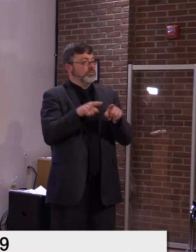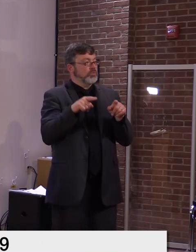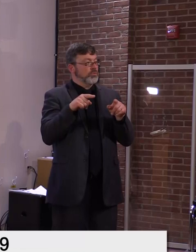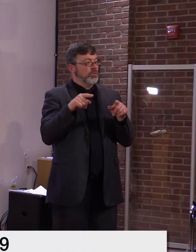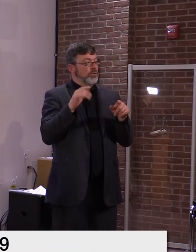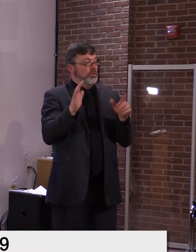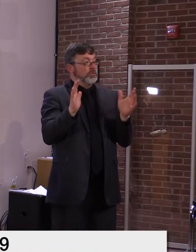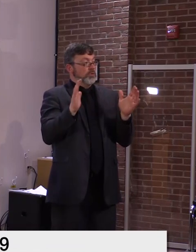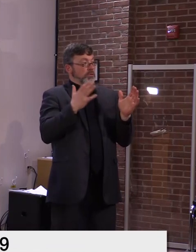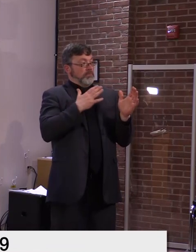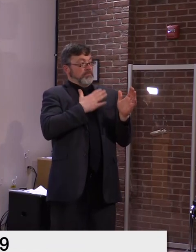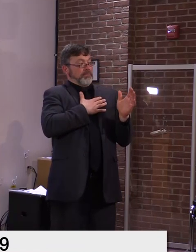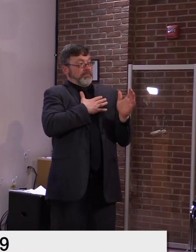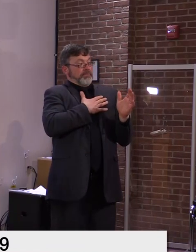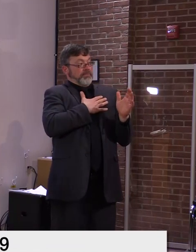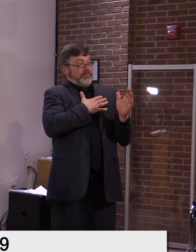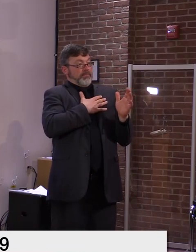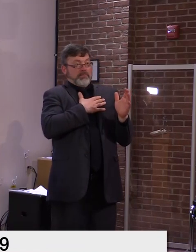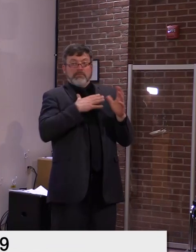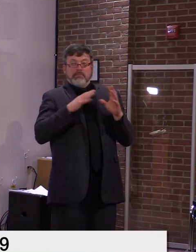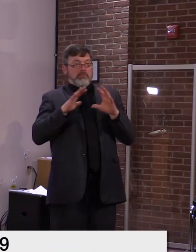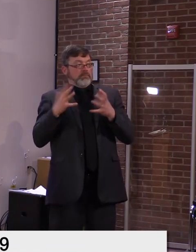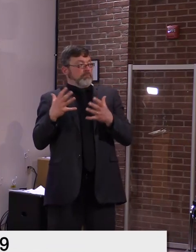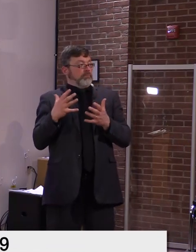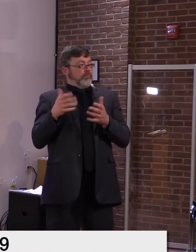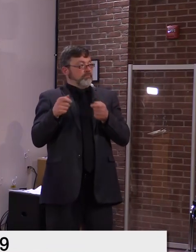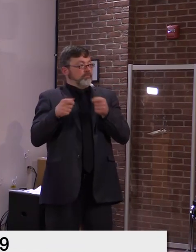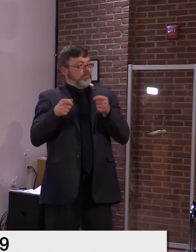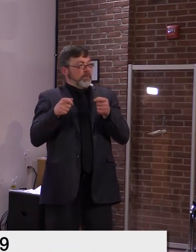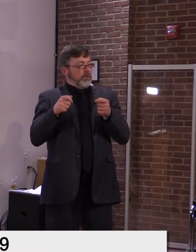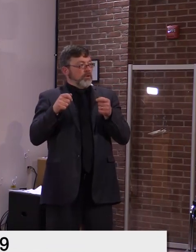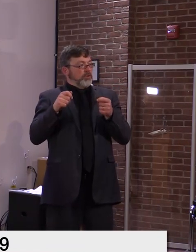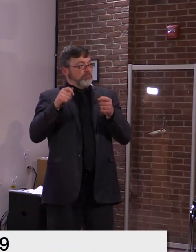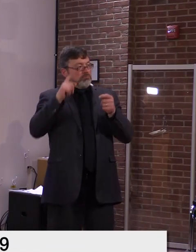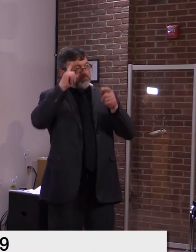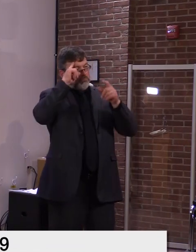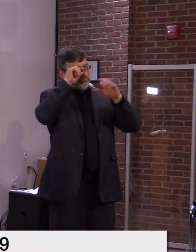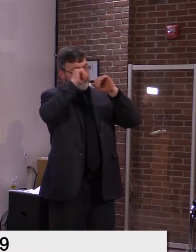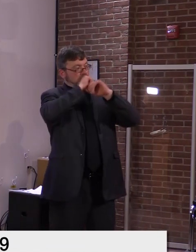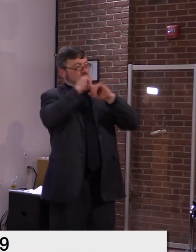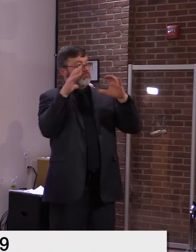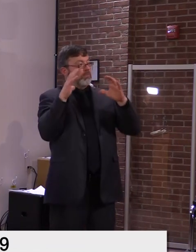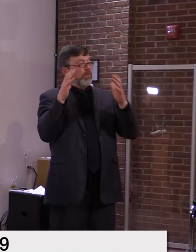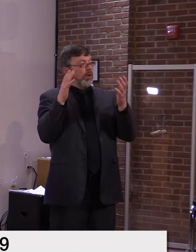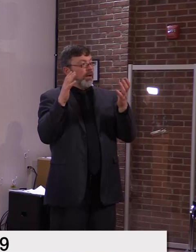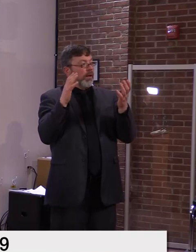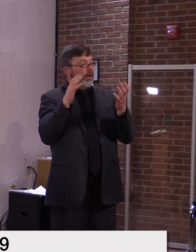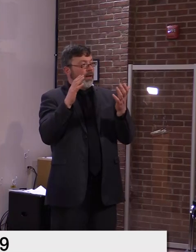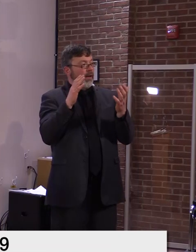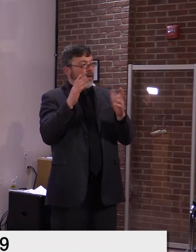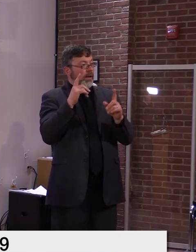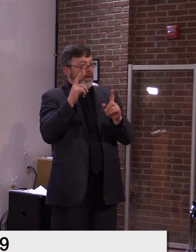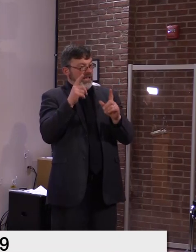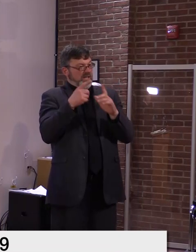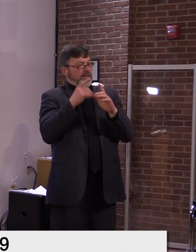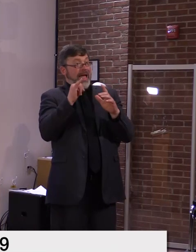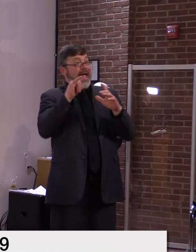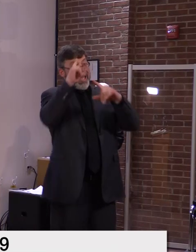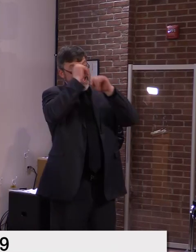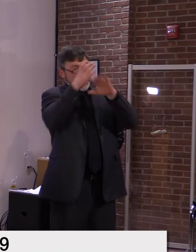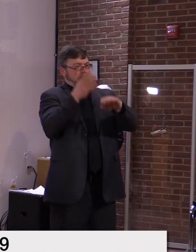approach. You may remember it was right before COVID hit. I presented our budget in the State of the State and our budget back